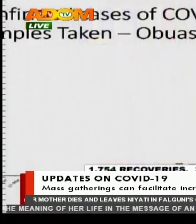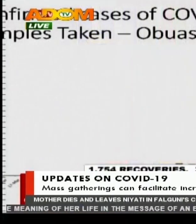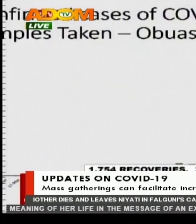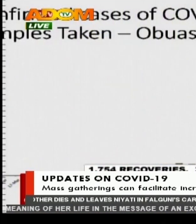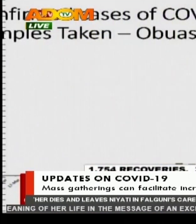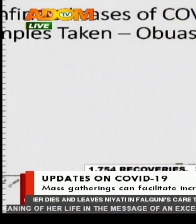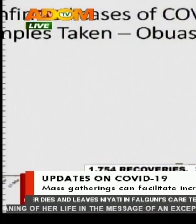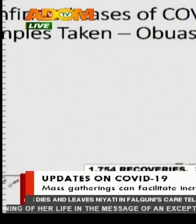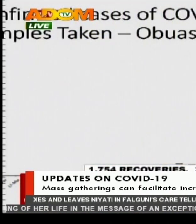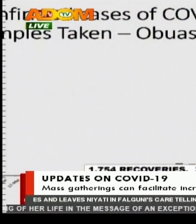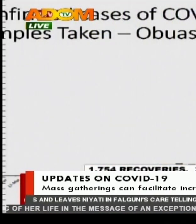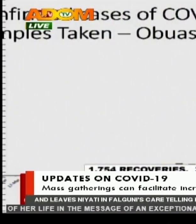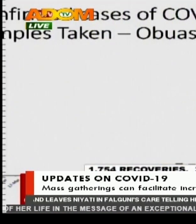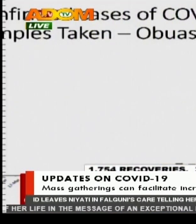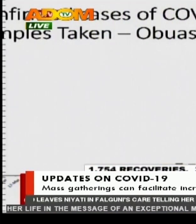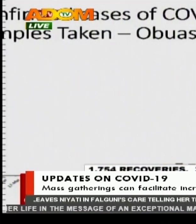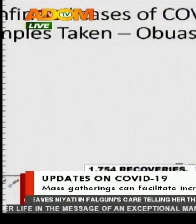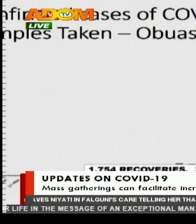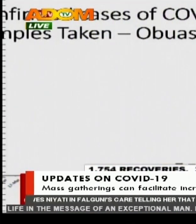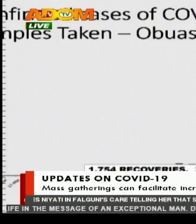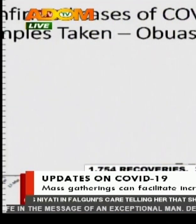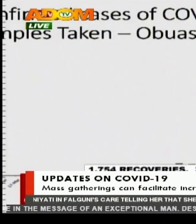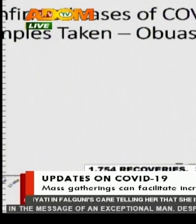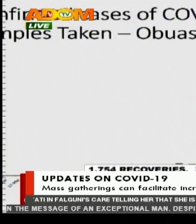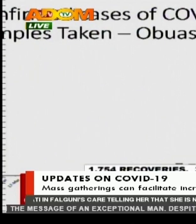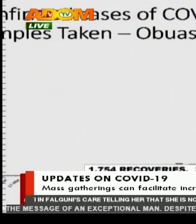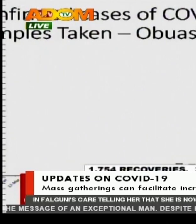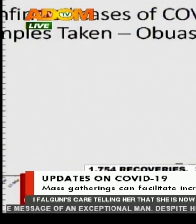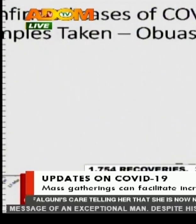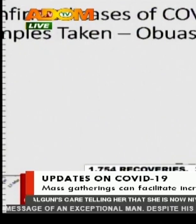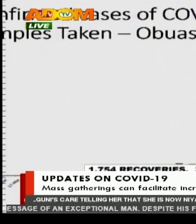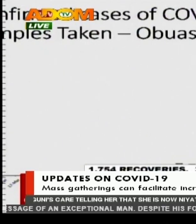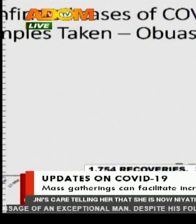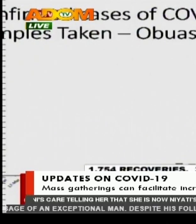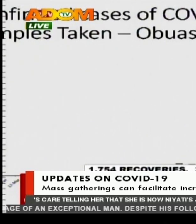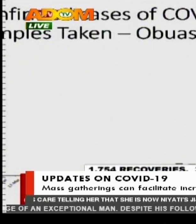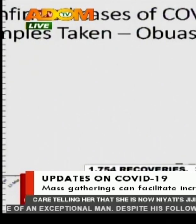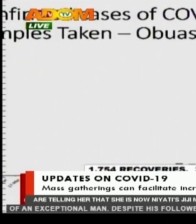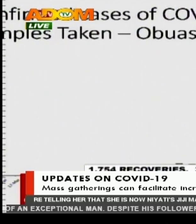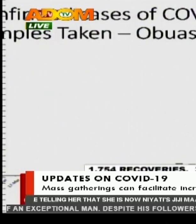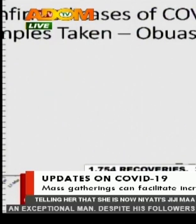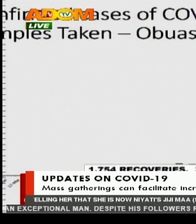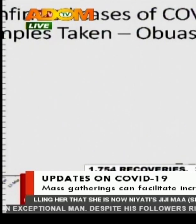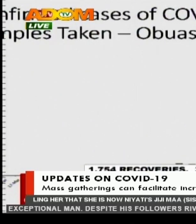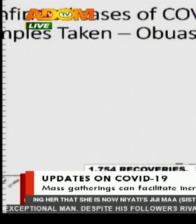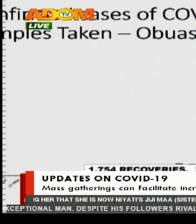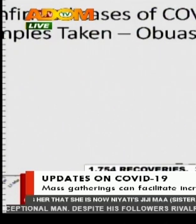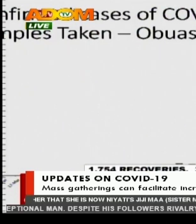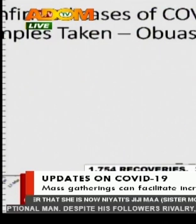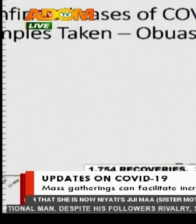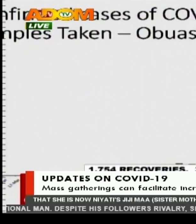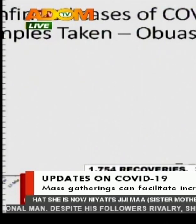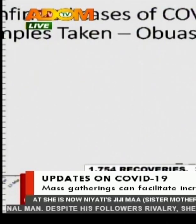spikes. But why the February that occurred? The issue was that, as of last week, that was the time that we had